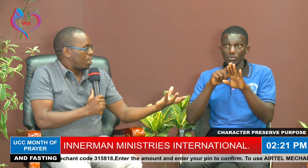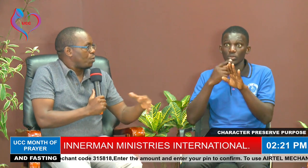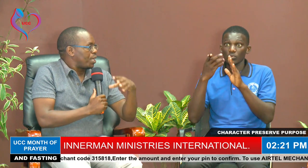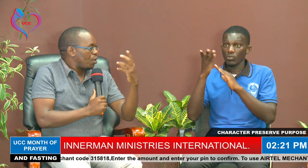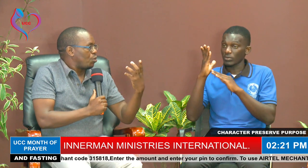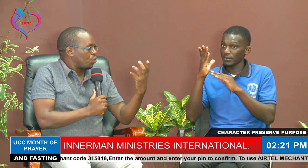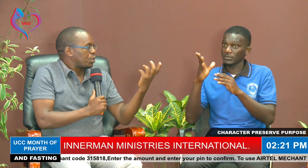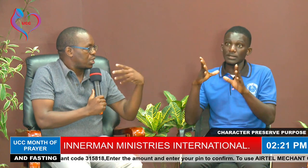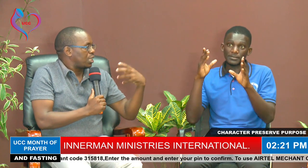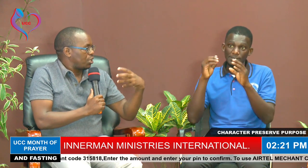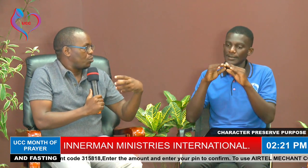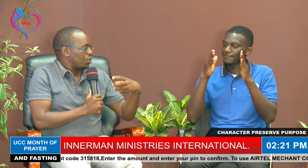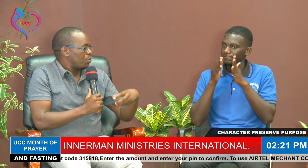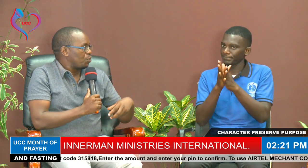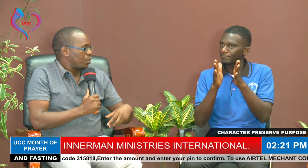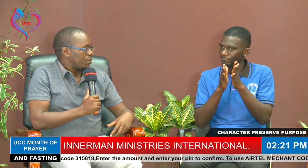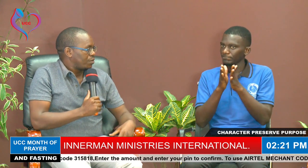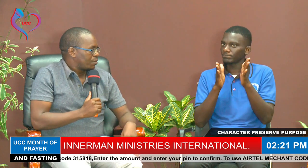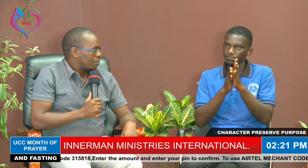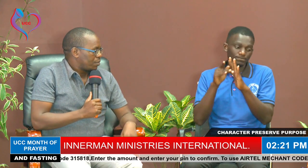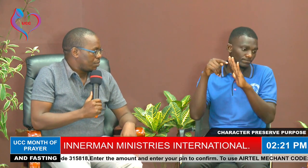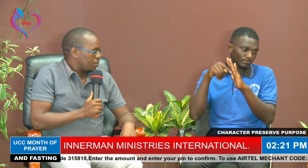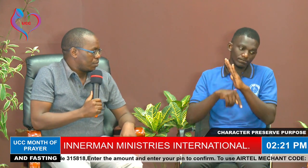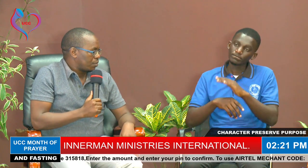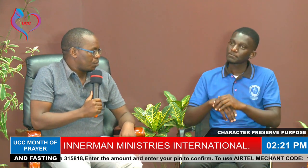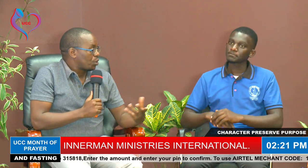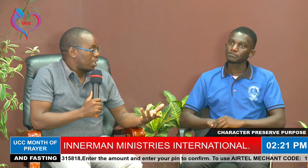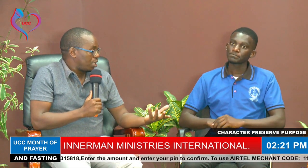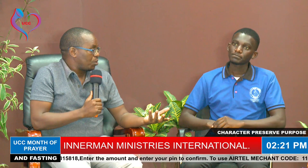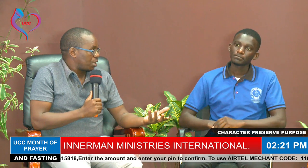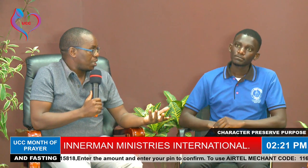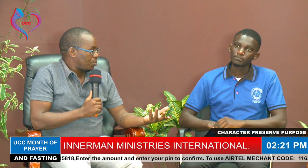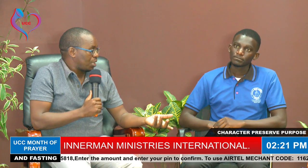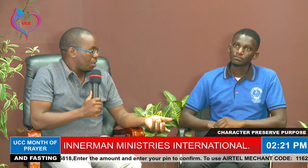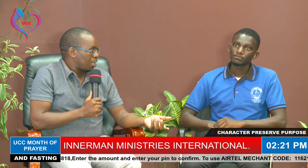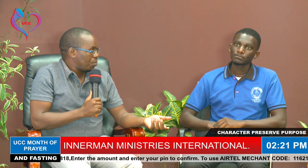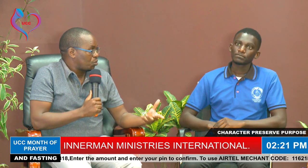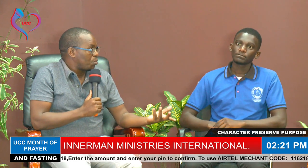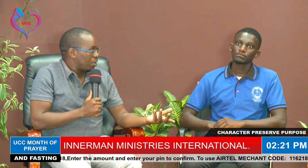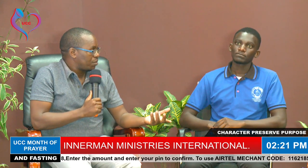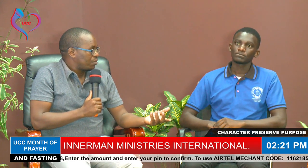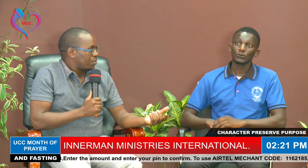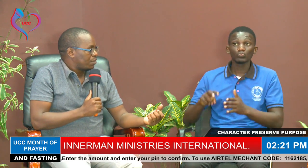naye gwe beera nga oteeseeyo munda mu ggwe. Amina. By'otegeera ne by'otategeera muzeeyi bw'agamba soma.